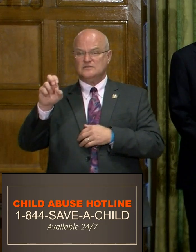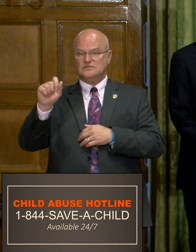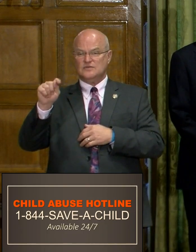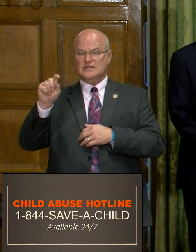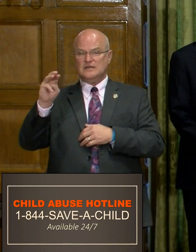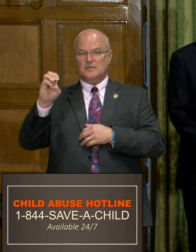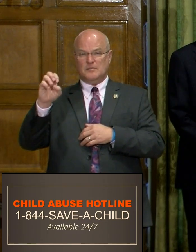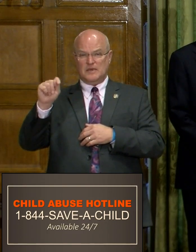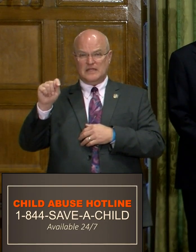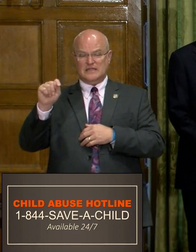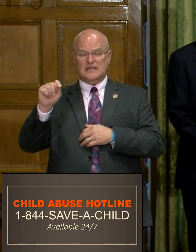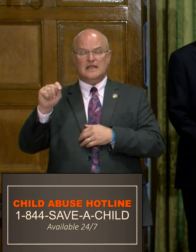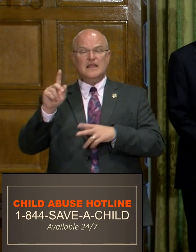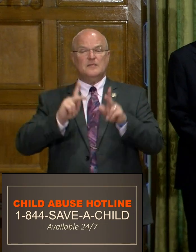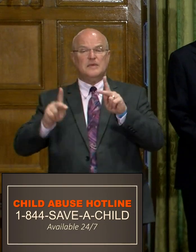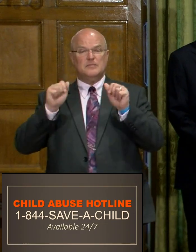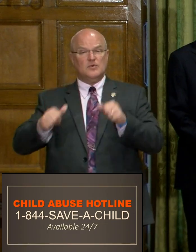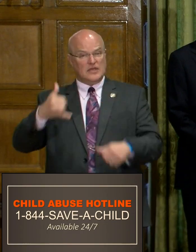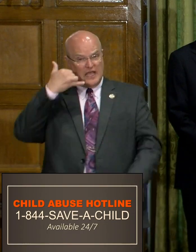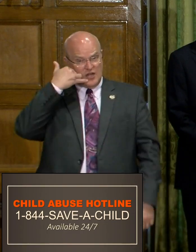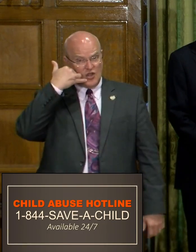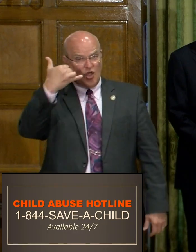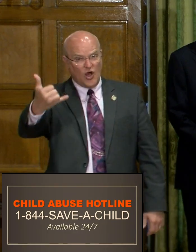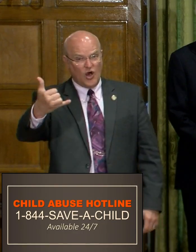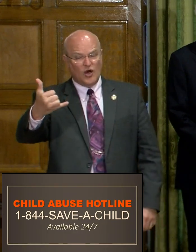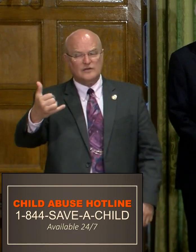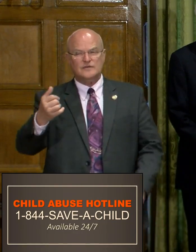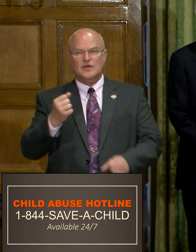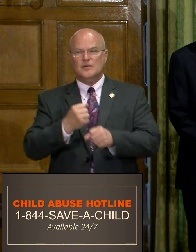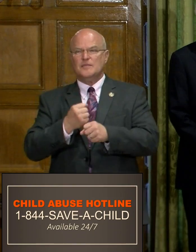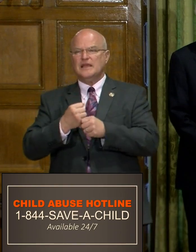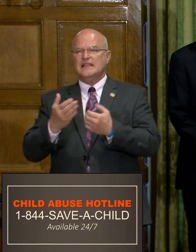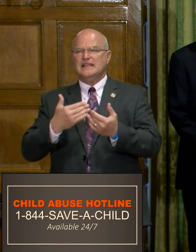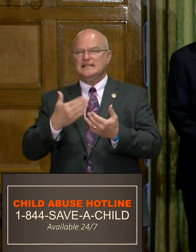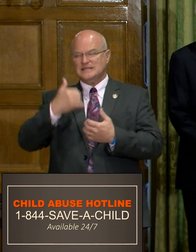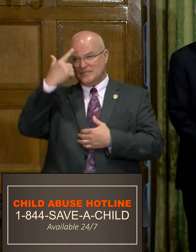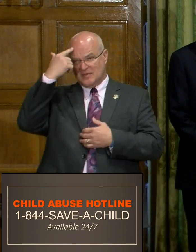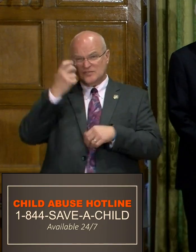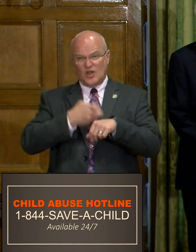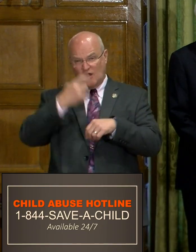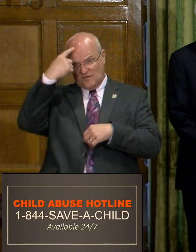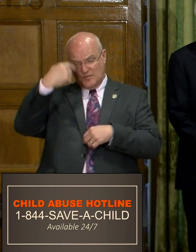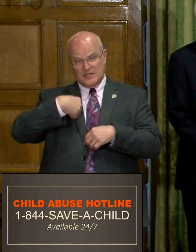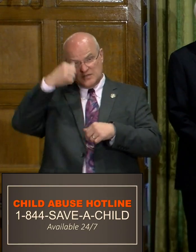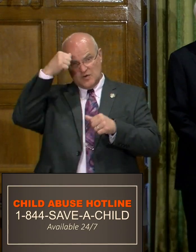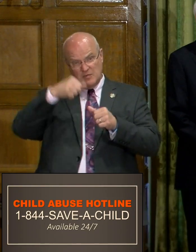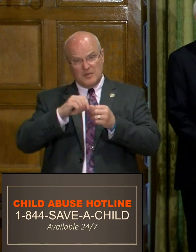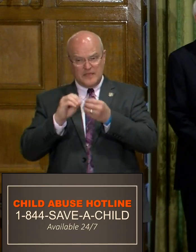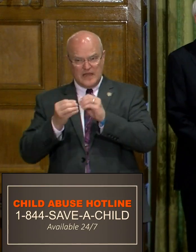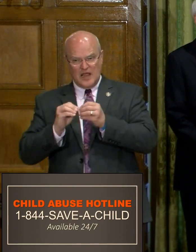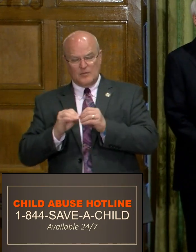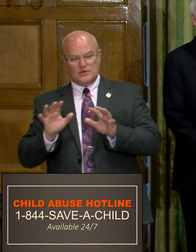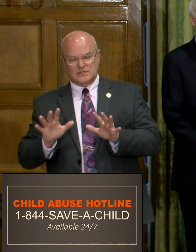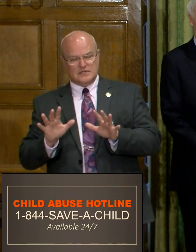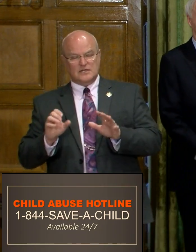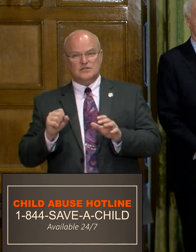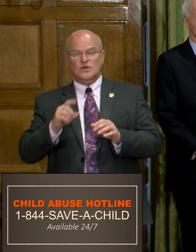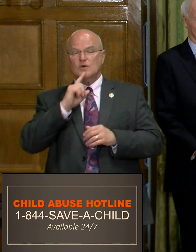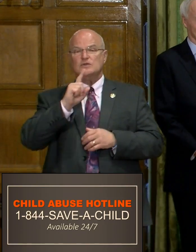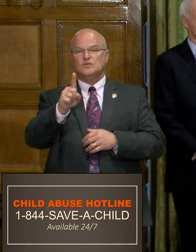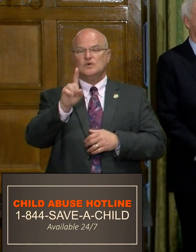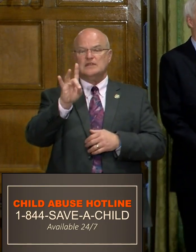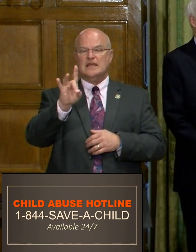where responsible adults can call in. We made it easy for you because it was hard for me to remember the numbers. So